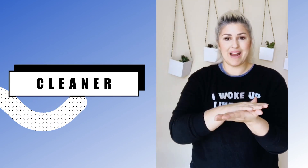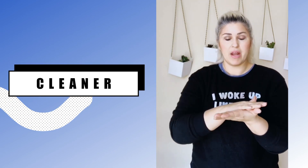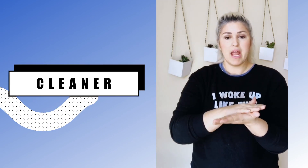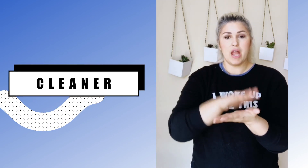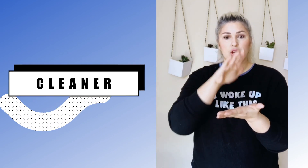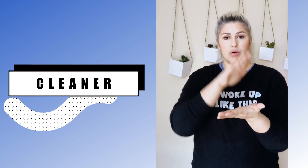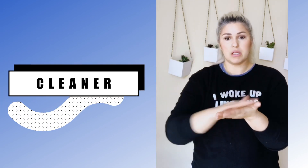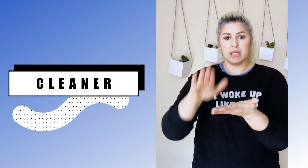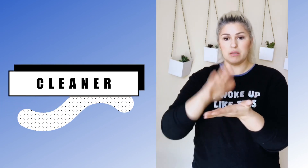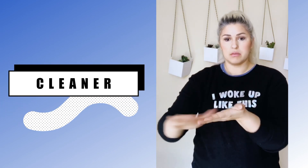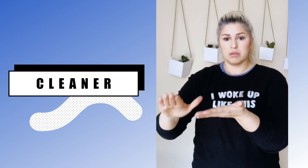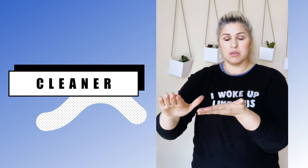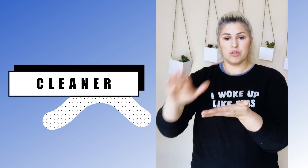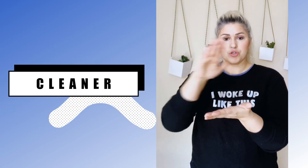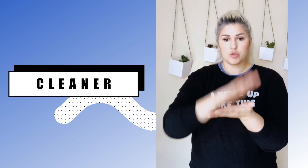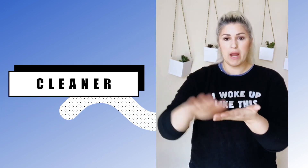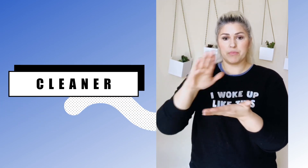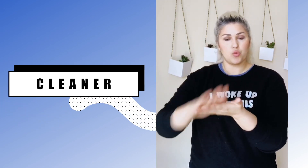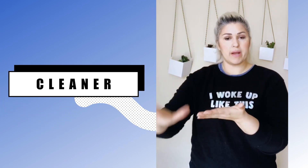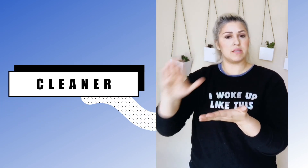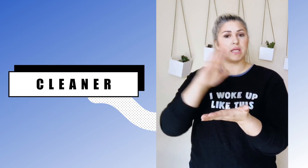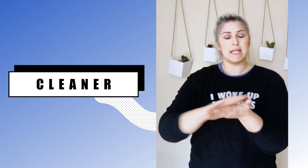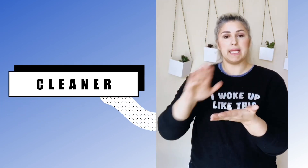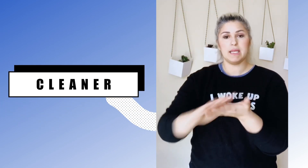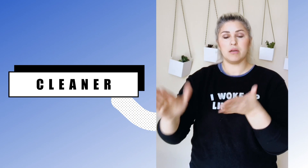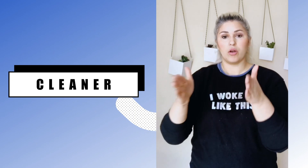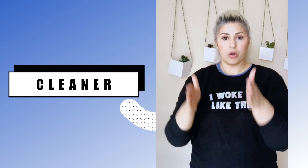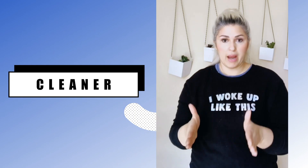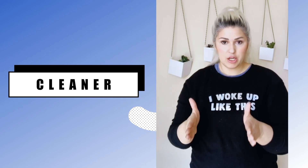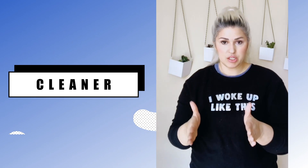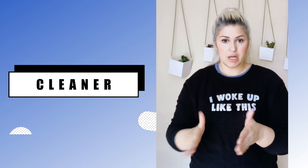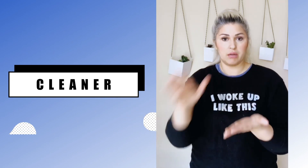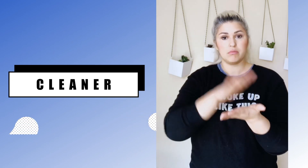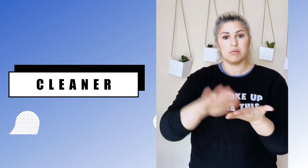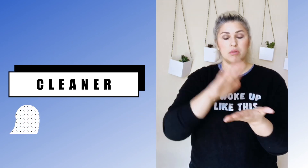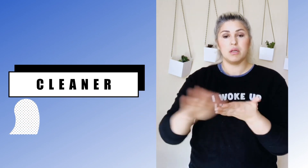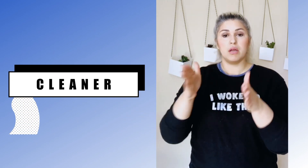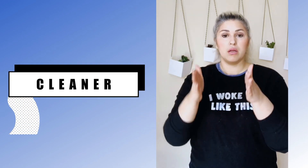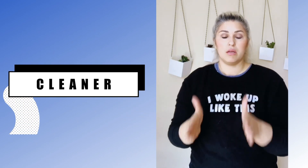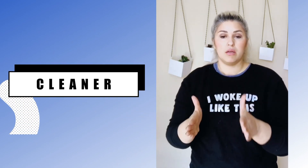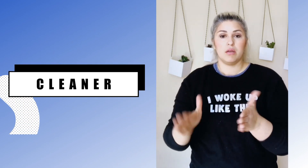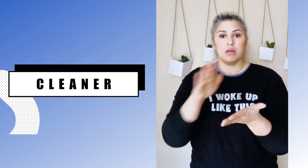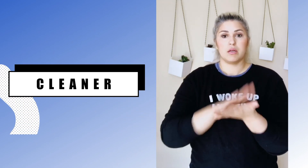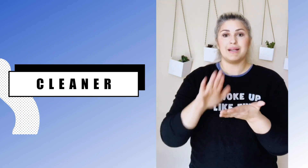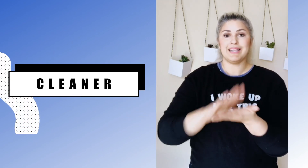palm down, and you go clean. You swipe twice. Clean, agent sign.